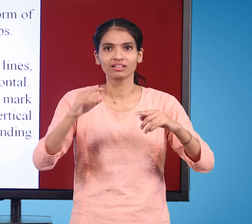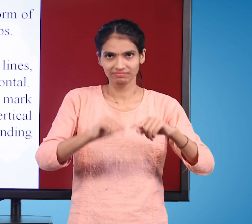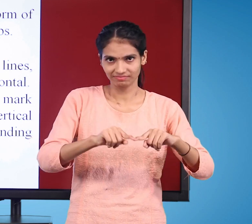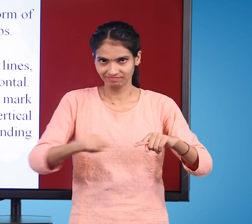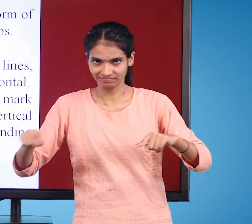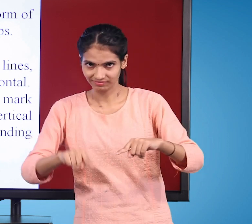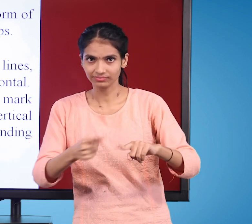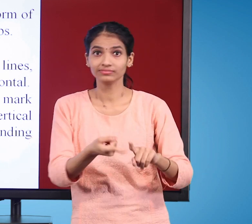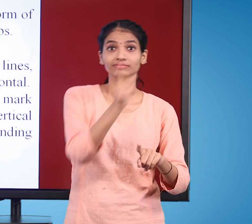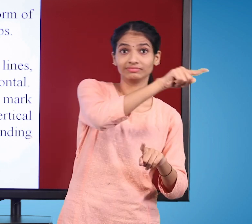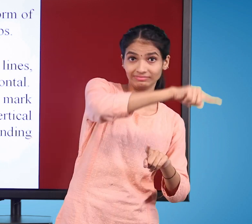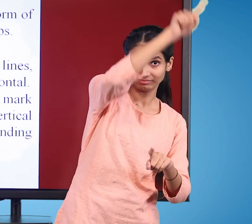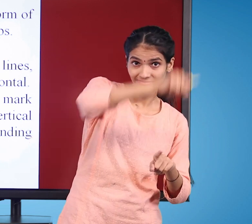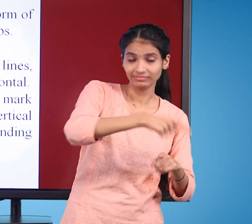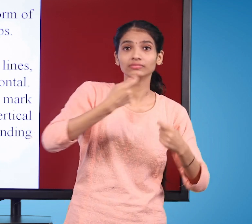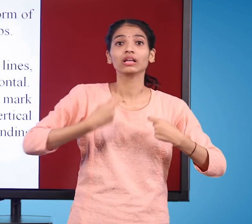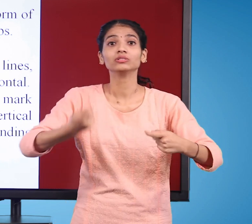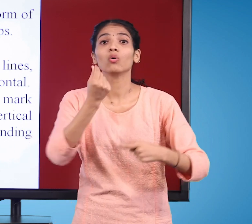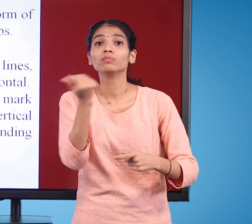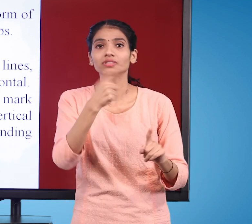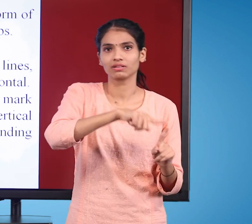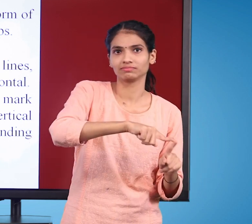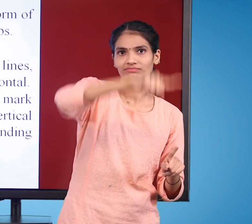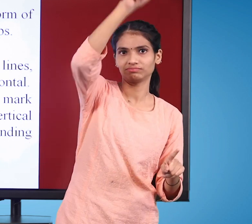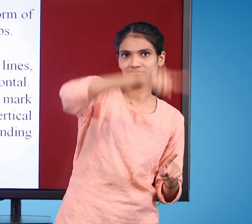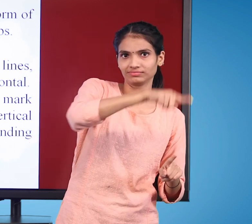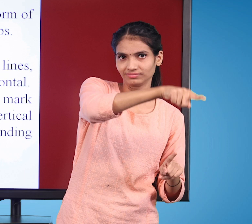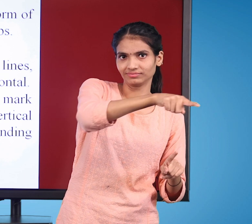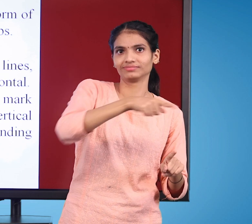and along the vertical line, mark the corresponding expenditure.